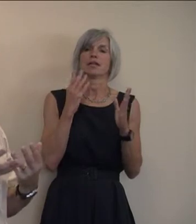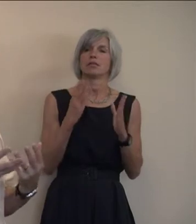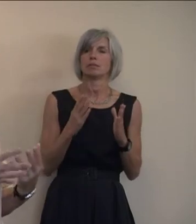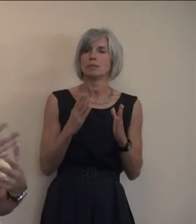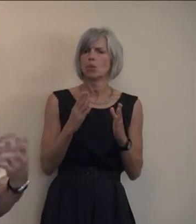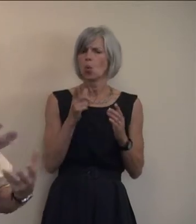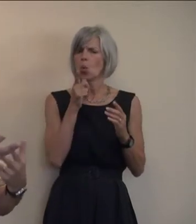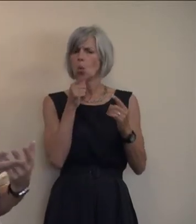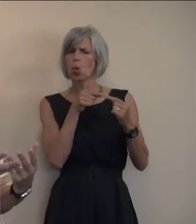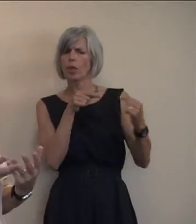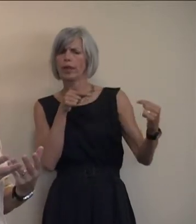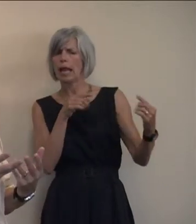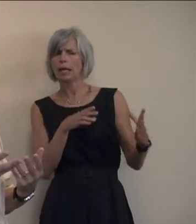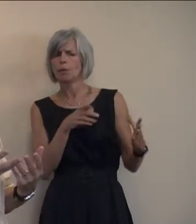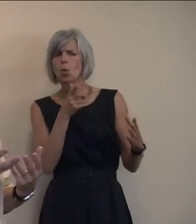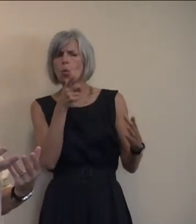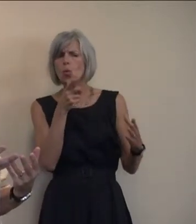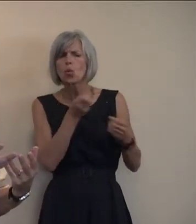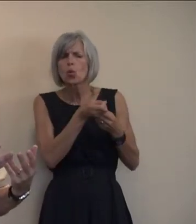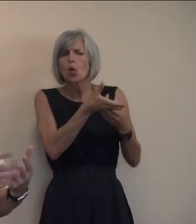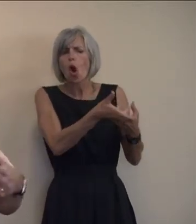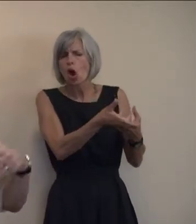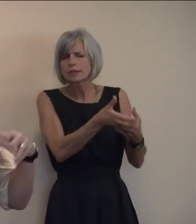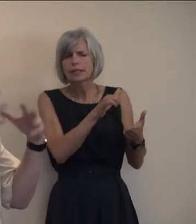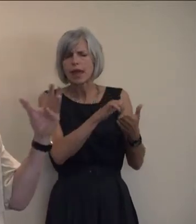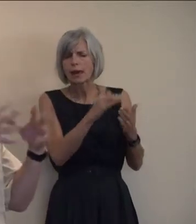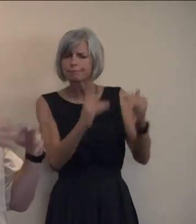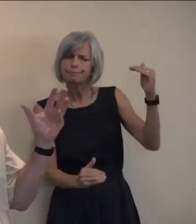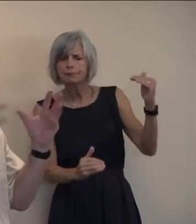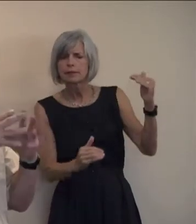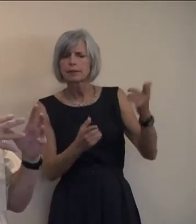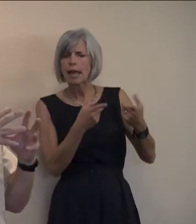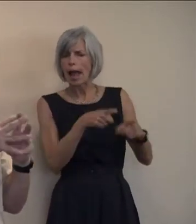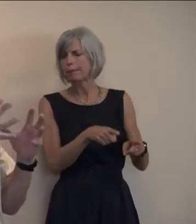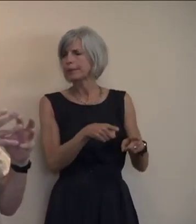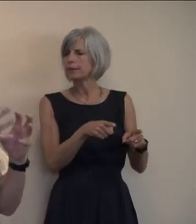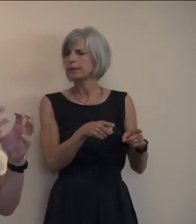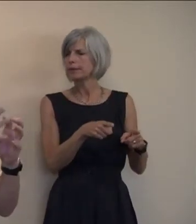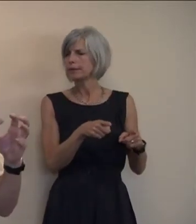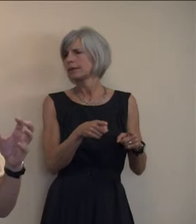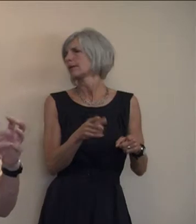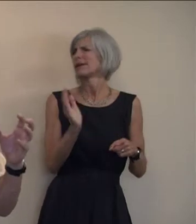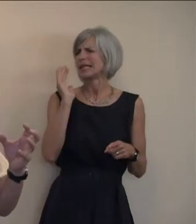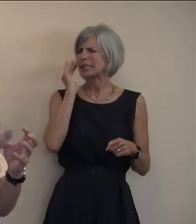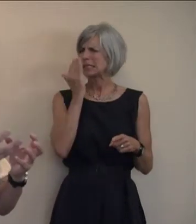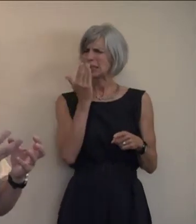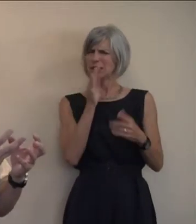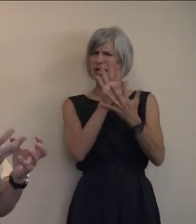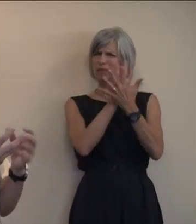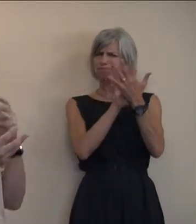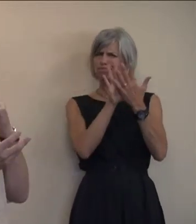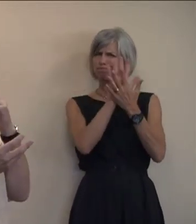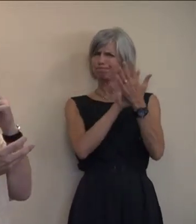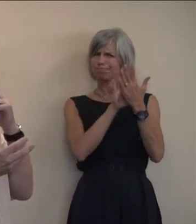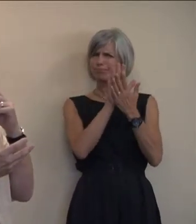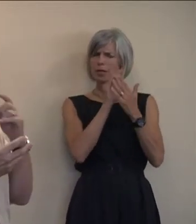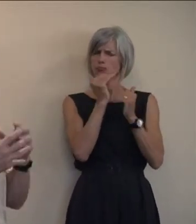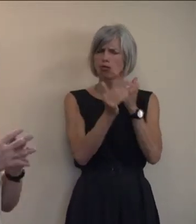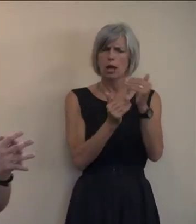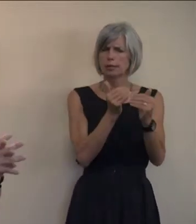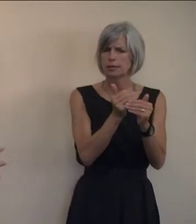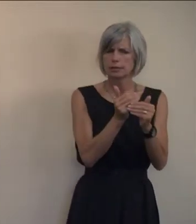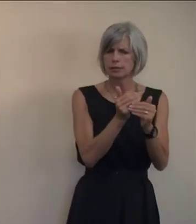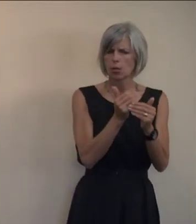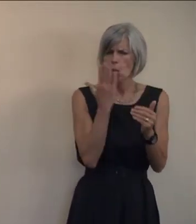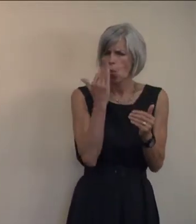who are the enemies? Who makes something happen? It's often what seems like a vague or abstract process that makes